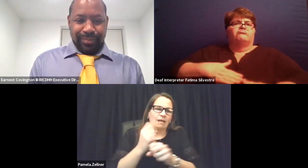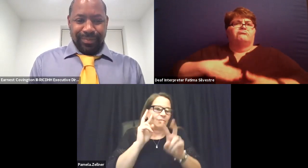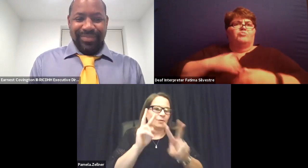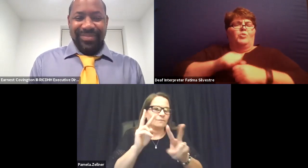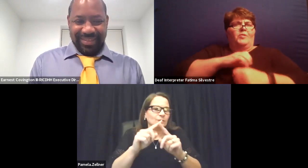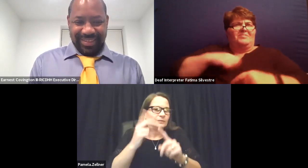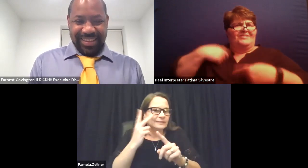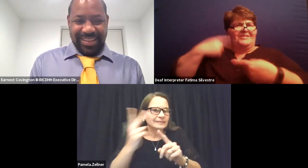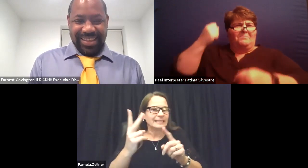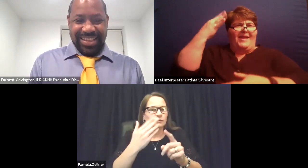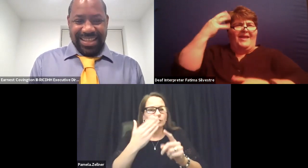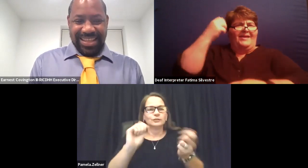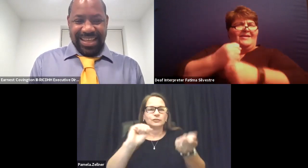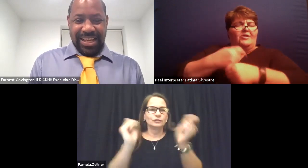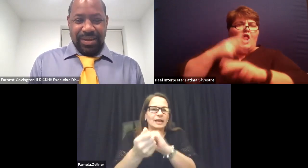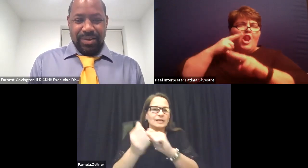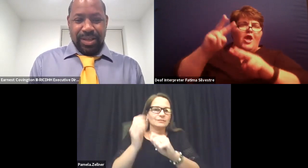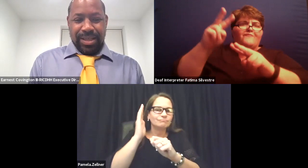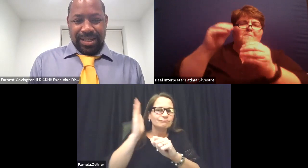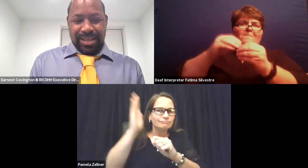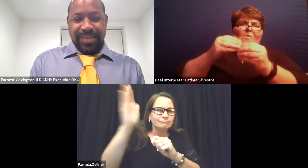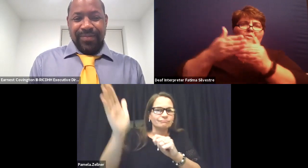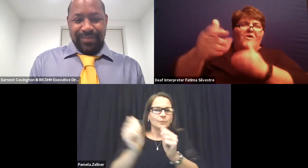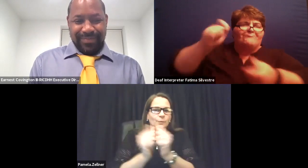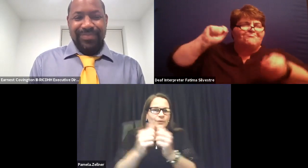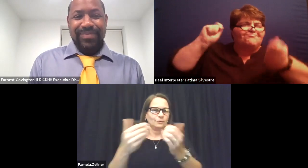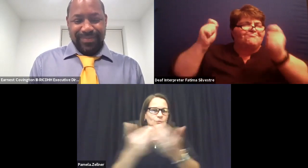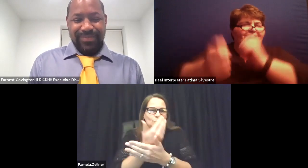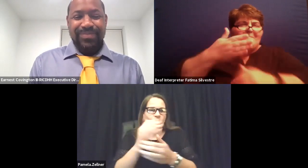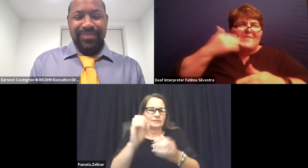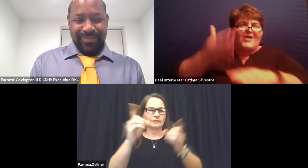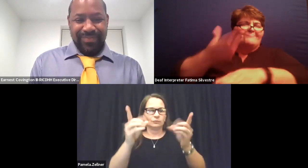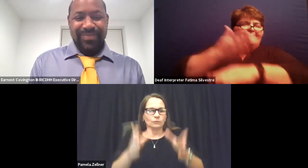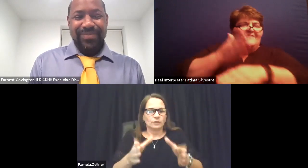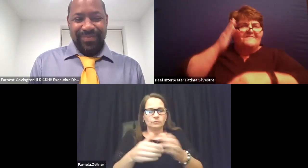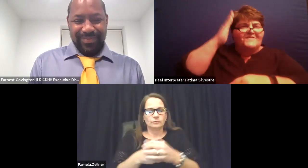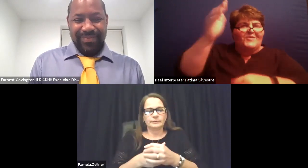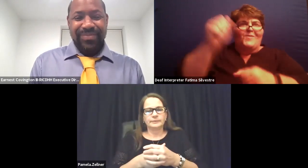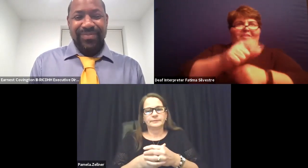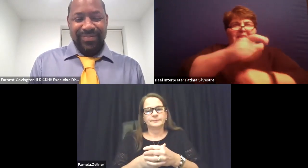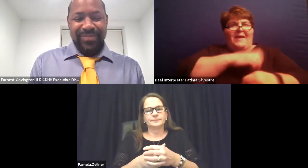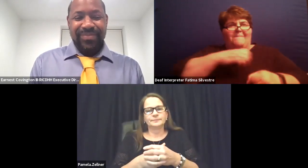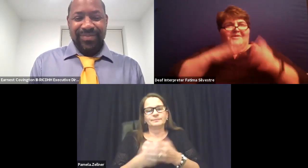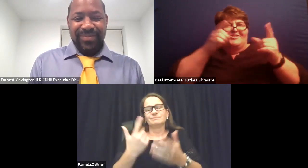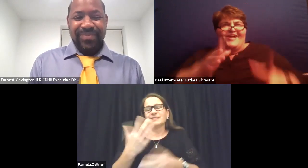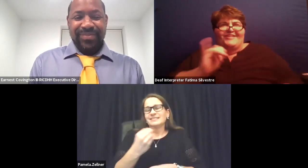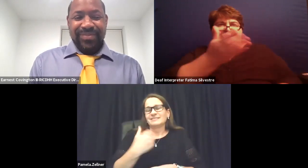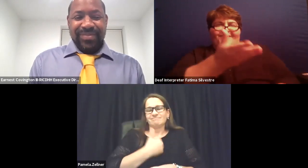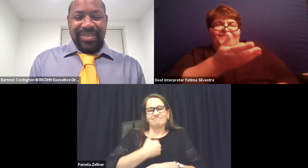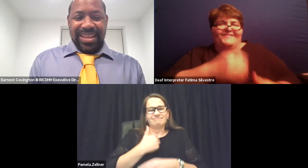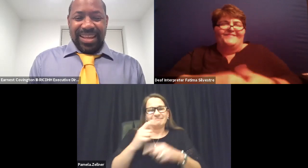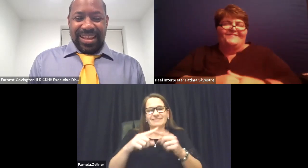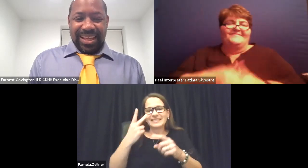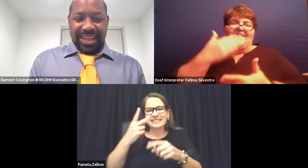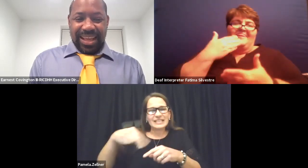And I've been so glad to work with the commission for so many years, and I'm looking forward to a lot of positive changes with the new